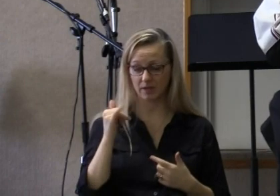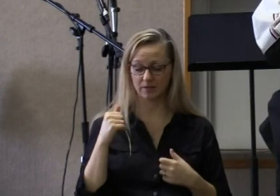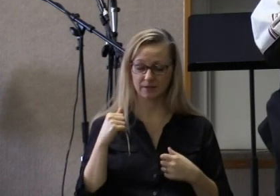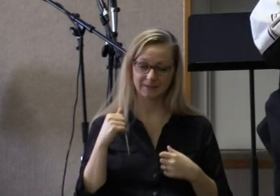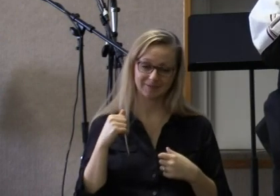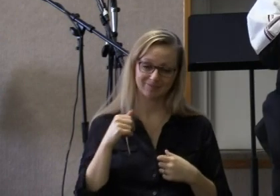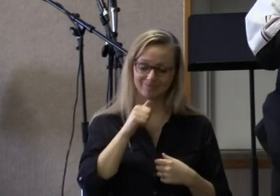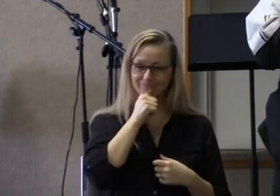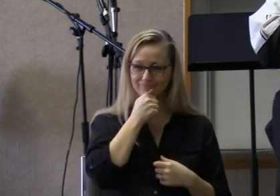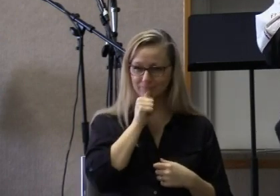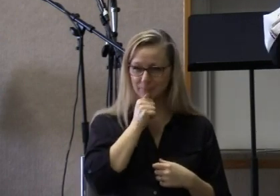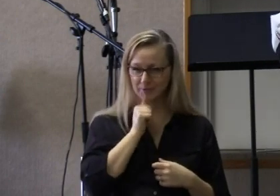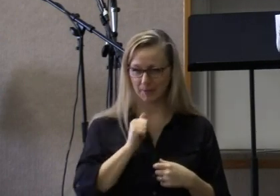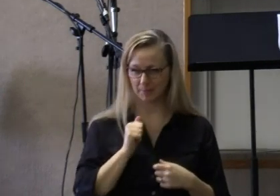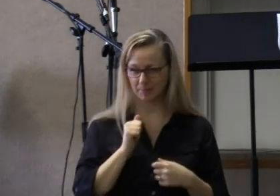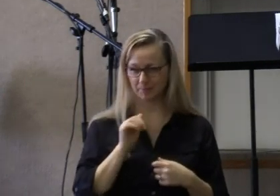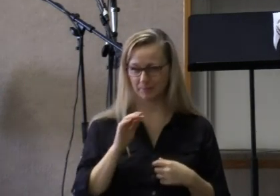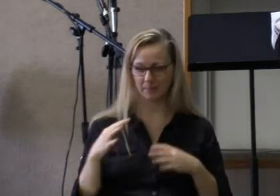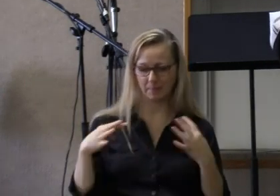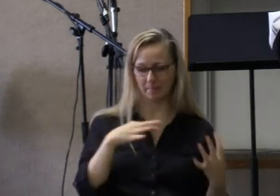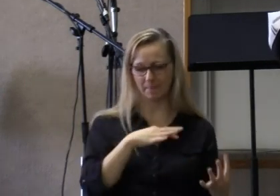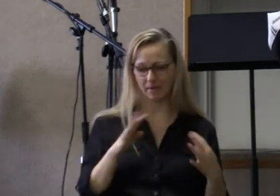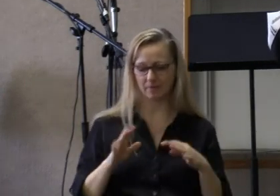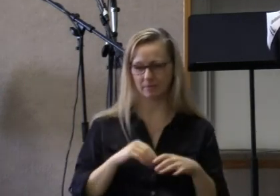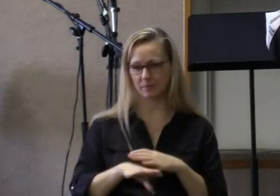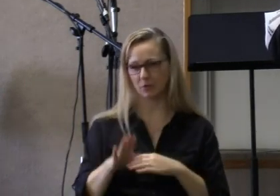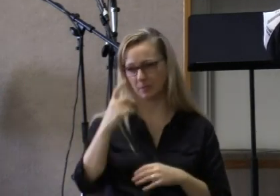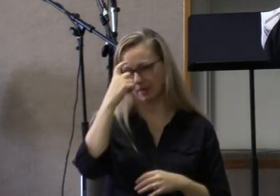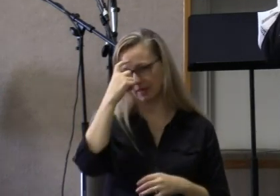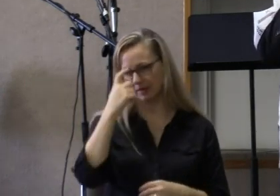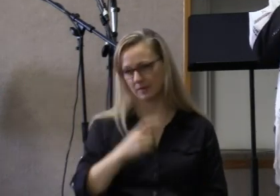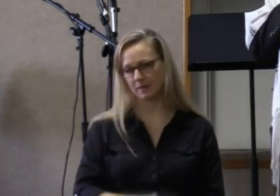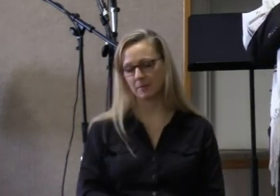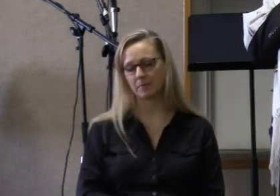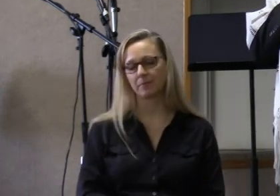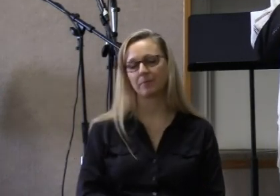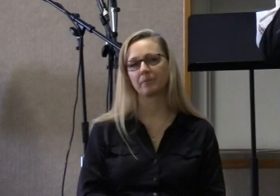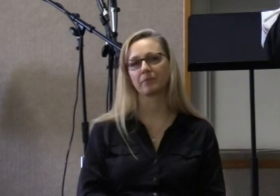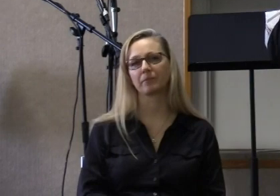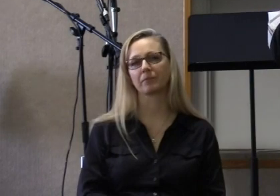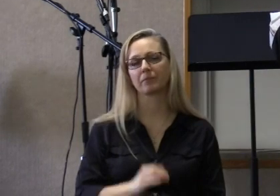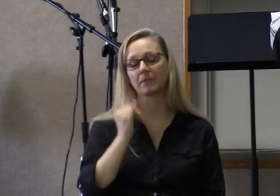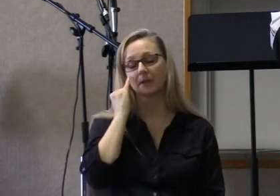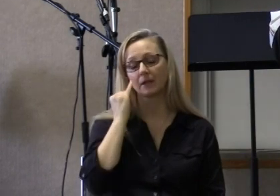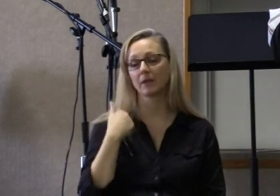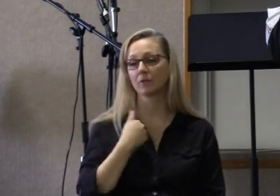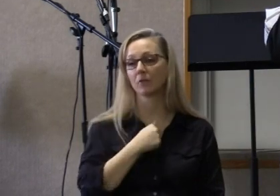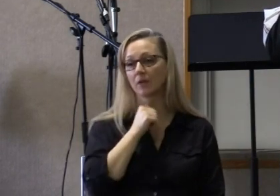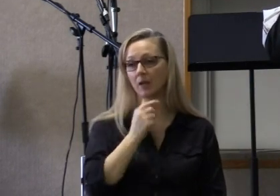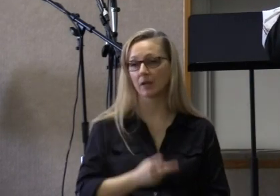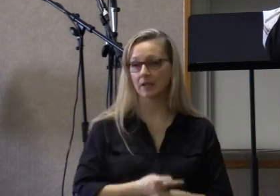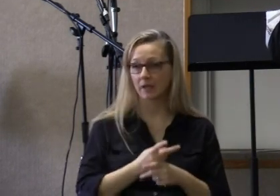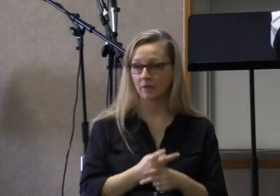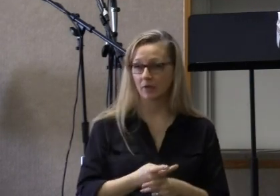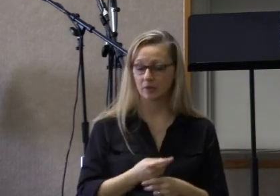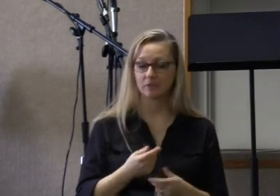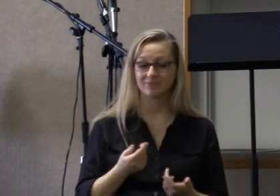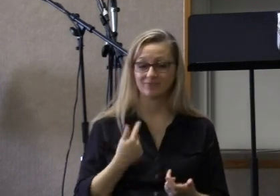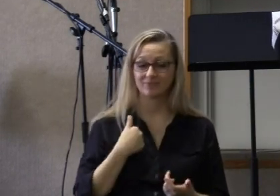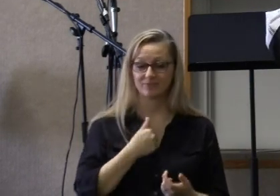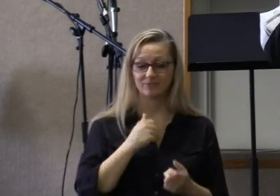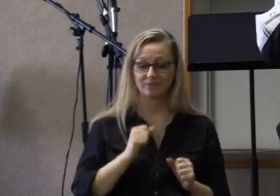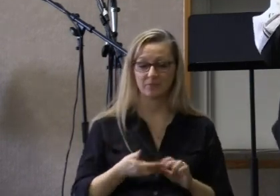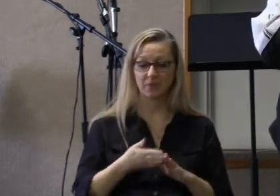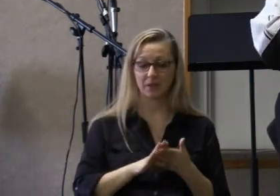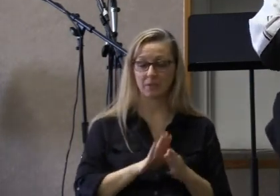and hope to win more often than you lose. If we're not careful, we can deceive ourselves into believing that